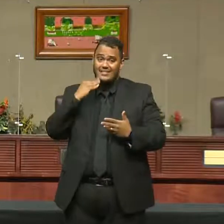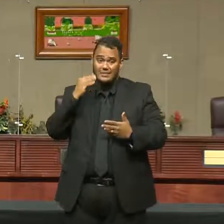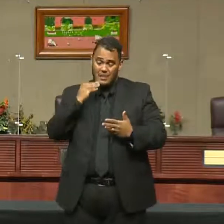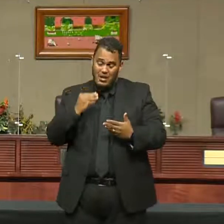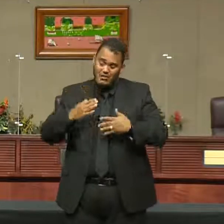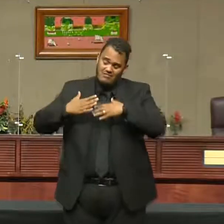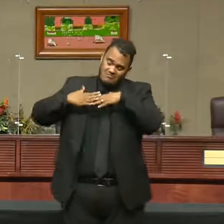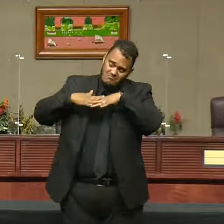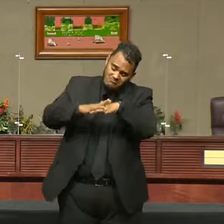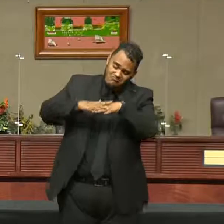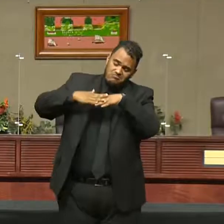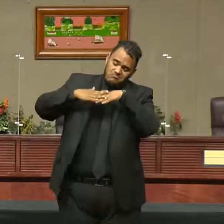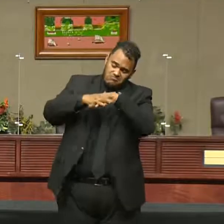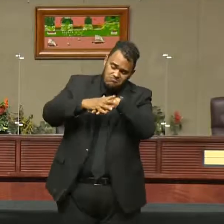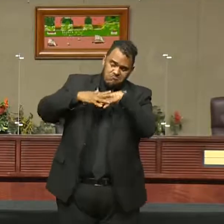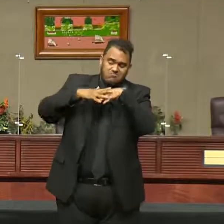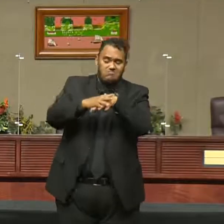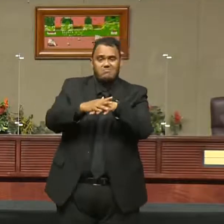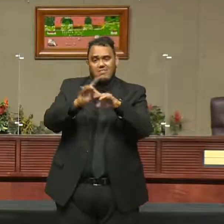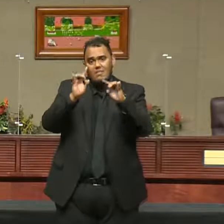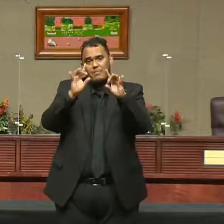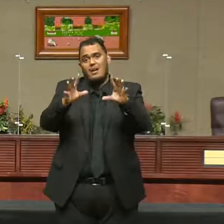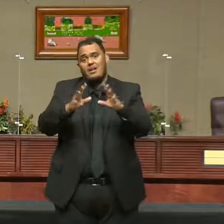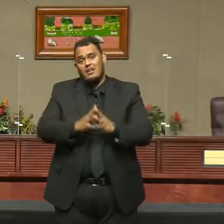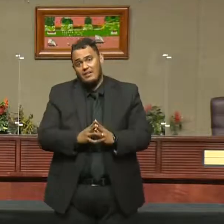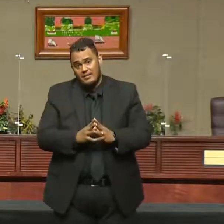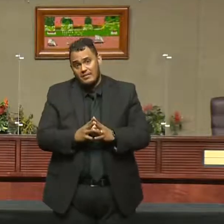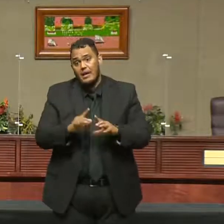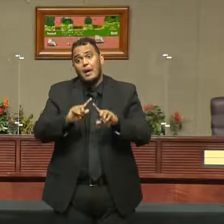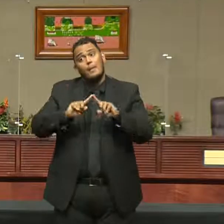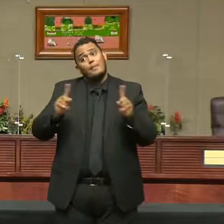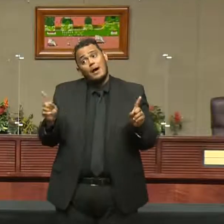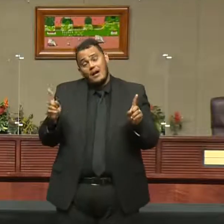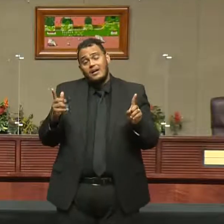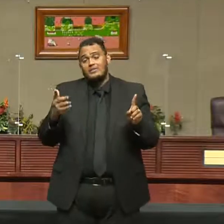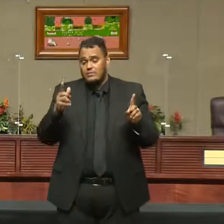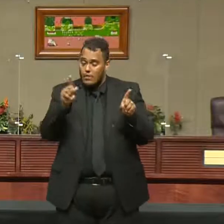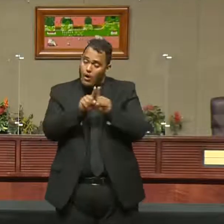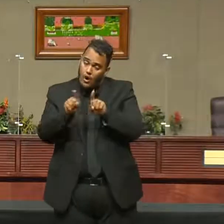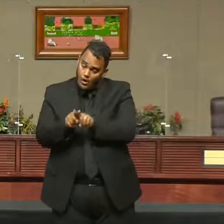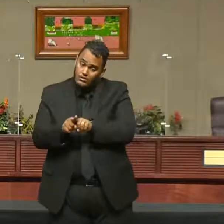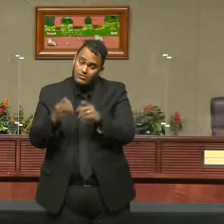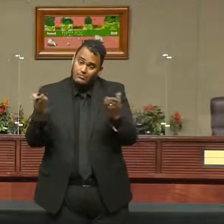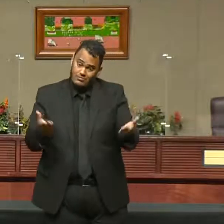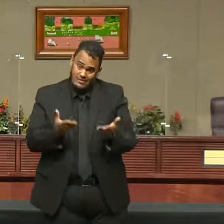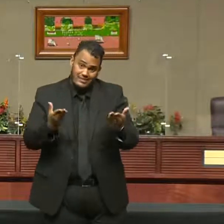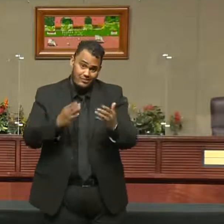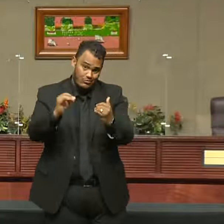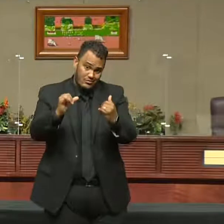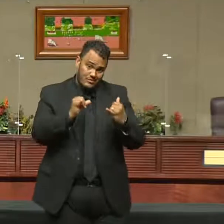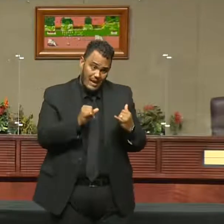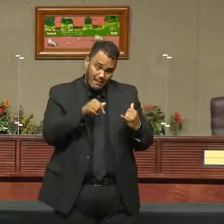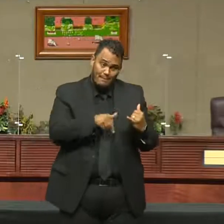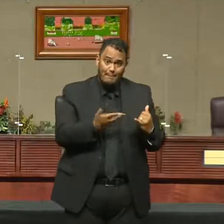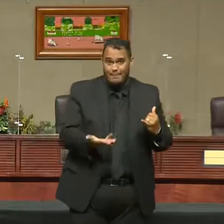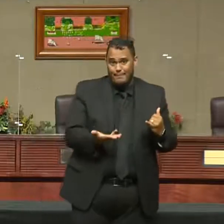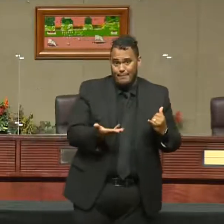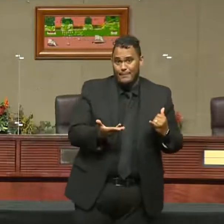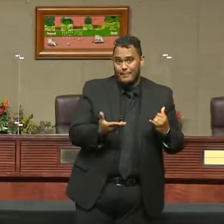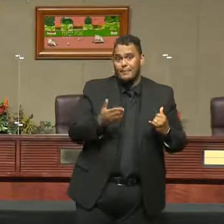the reservation system in the next few weeks. So that's an indication there is an increase of activity in our area as well.